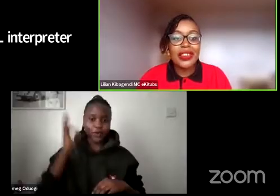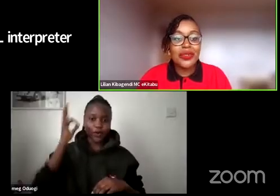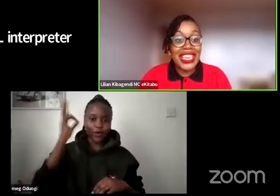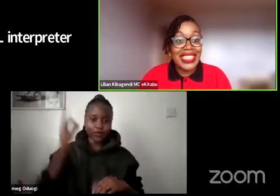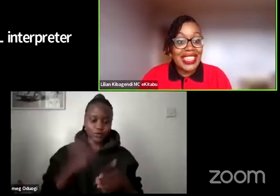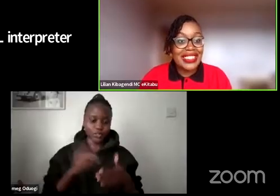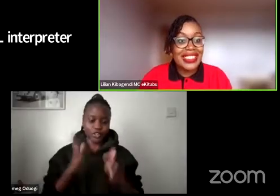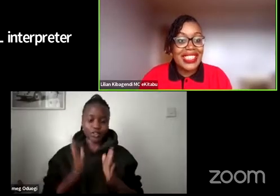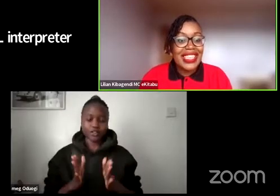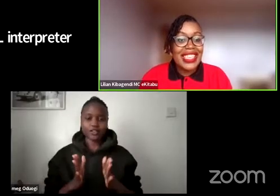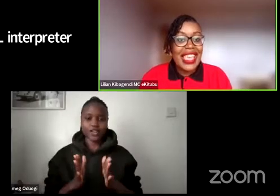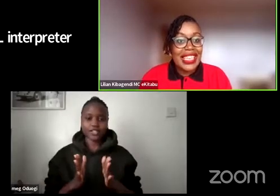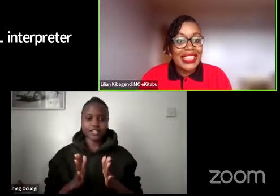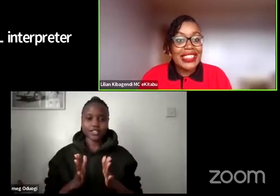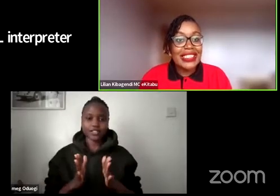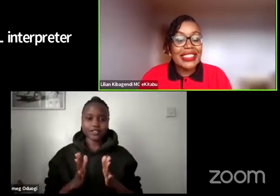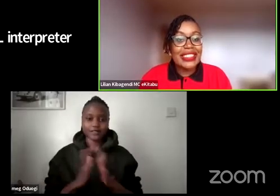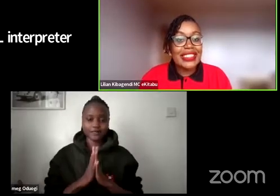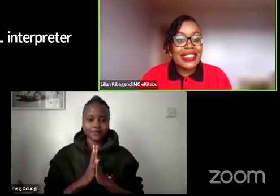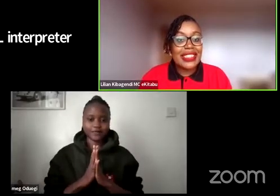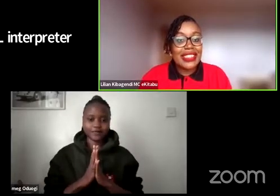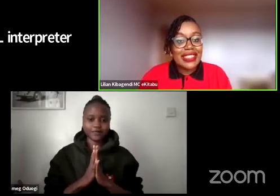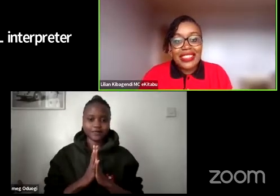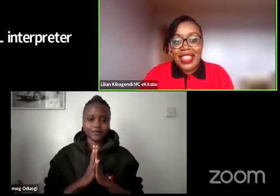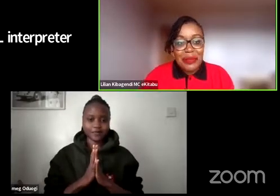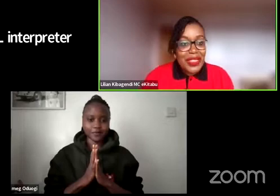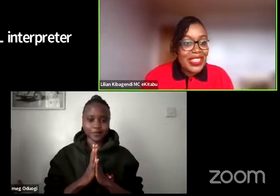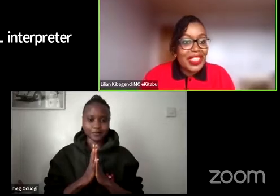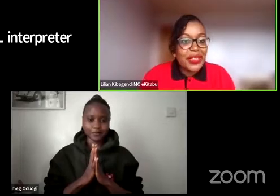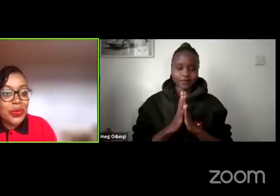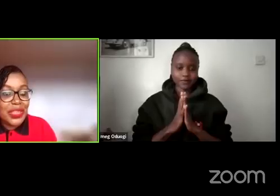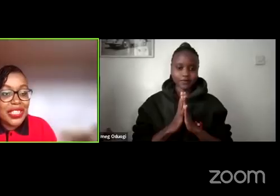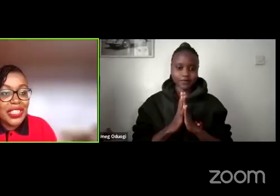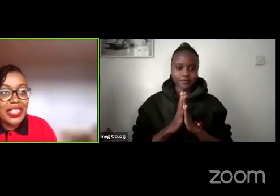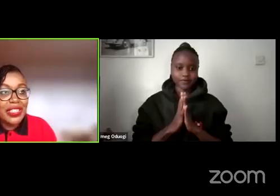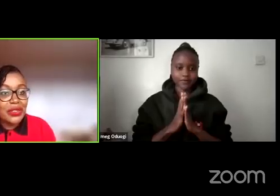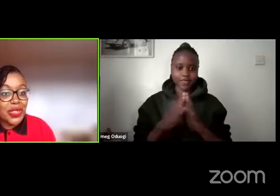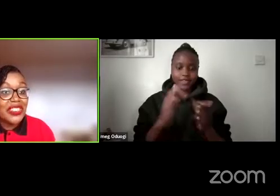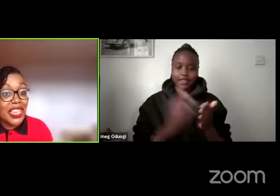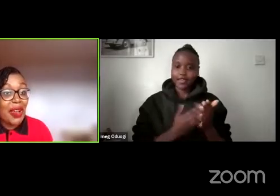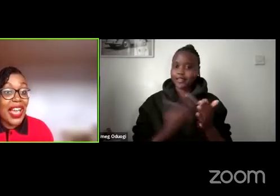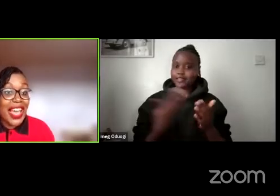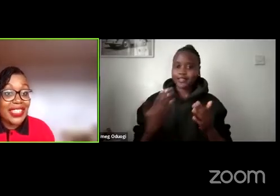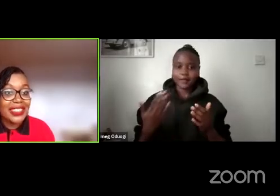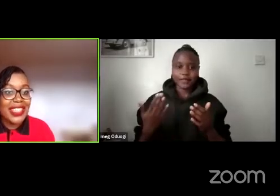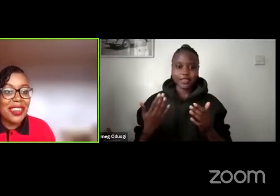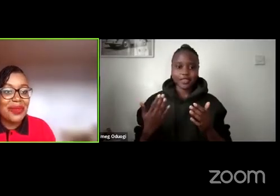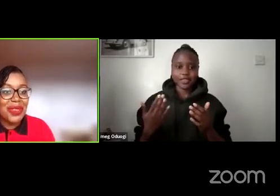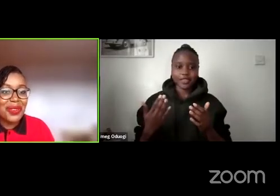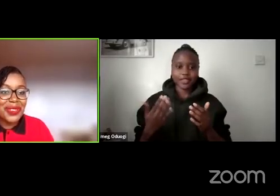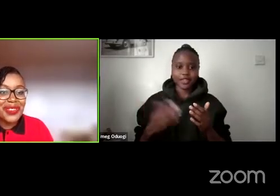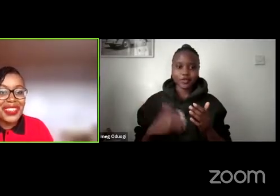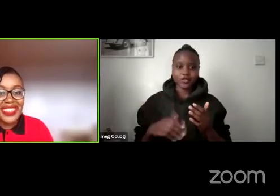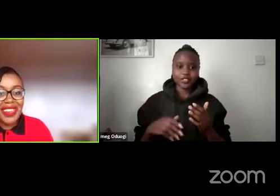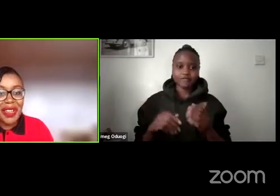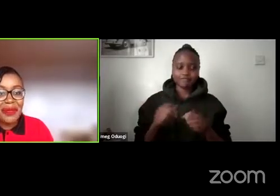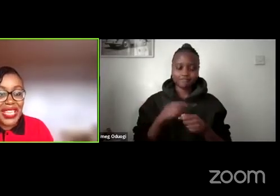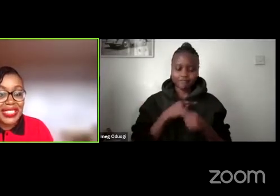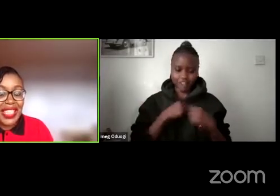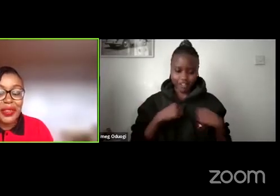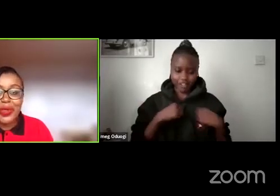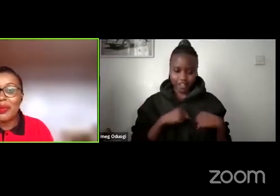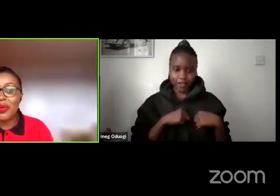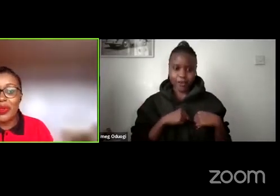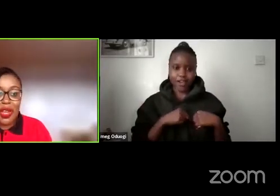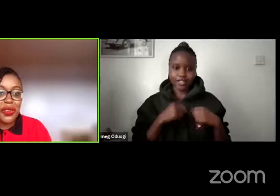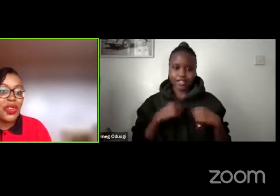future writers. And it's something that we treasure in our hearts, and we also treasure in our